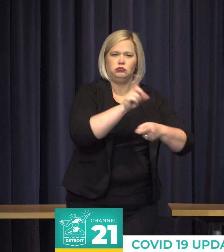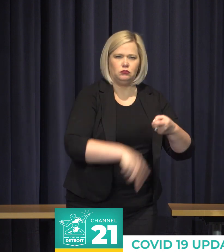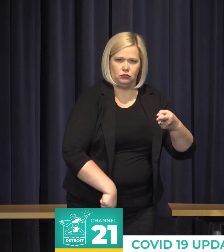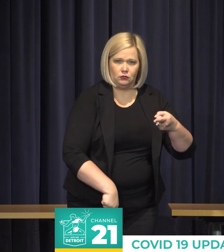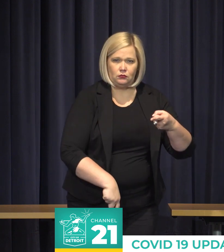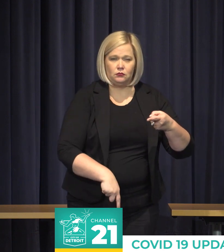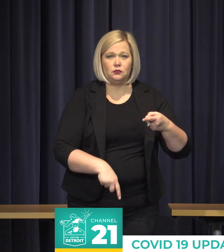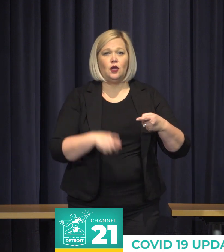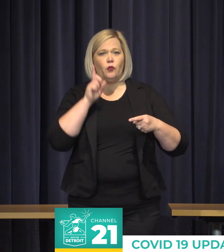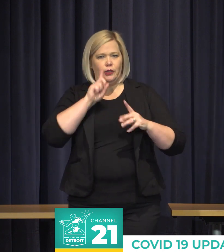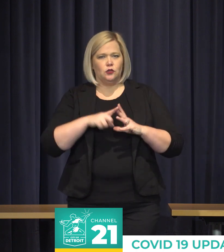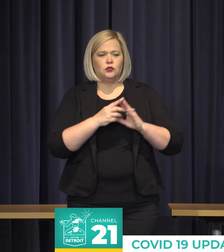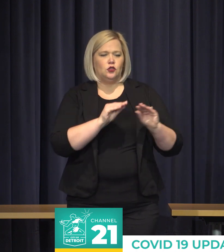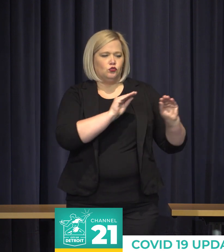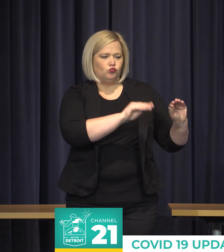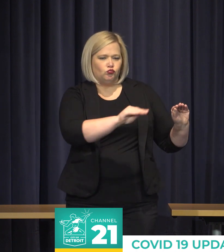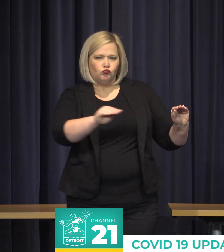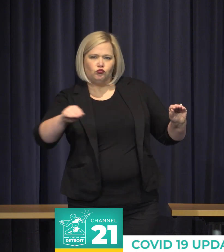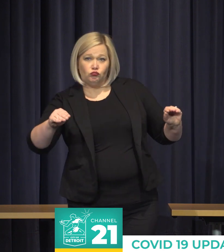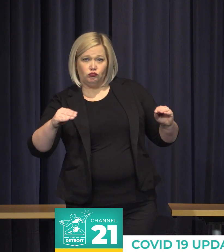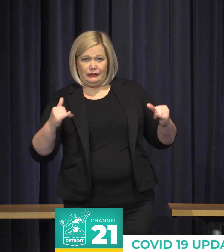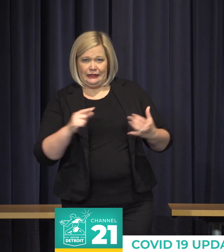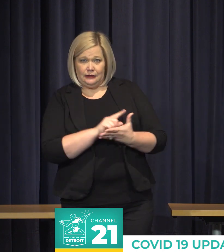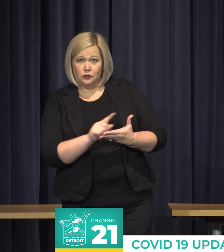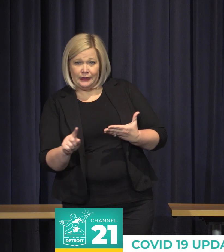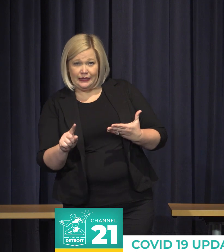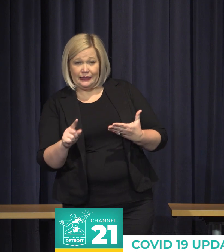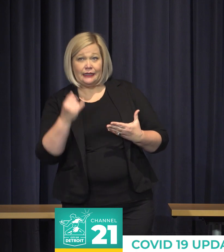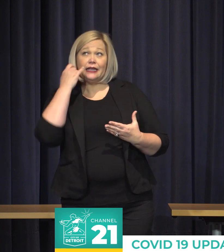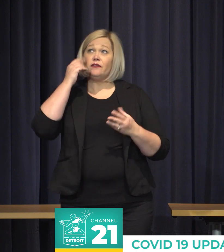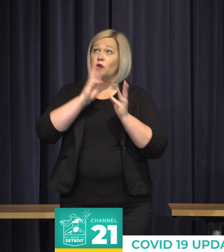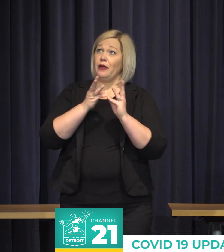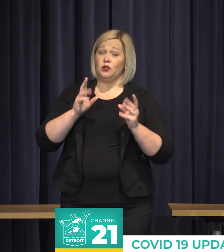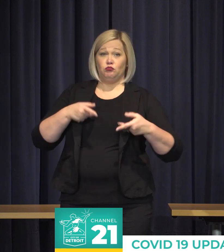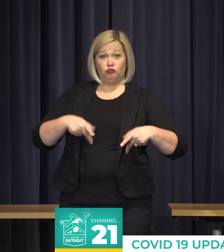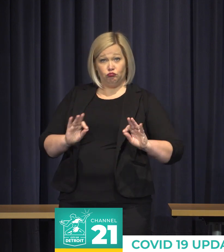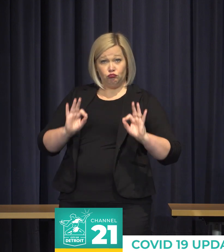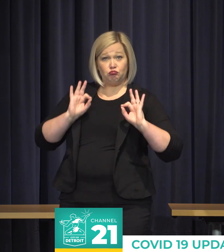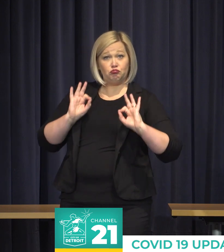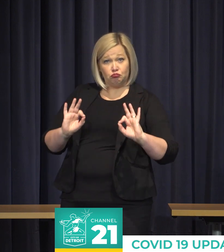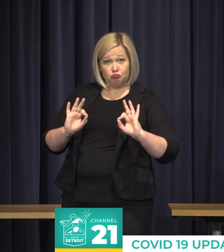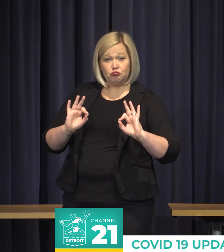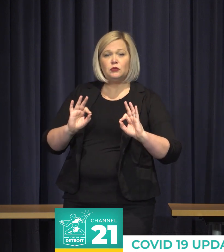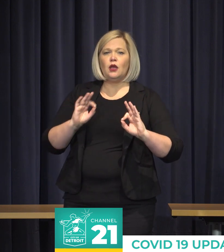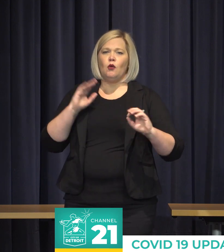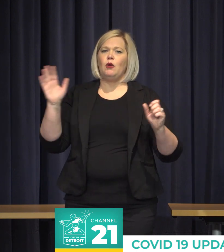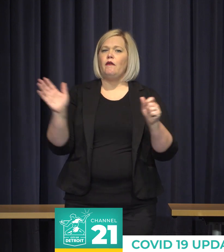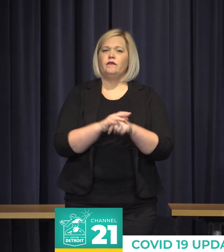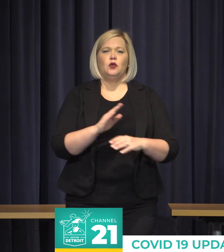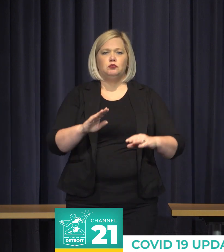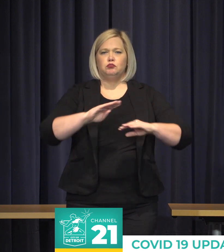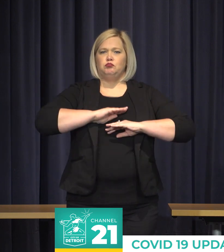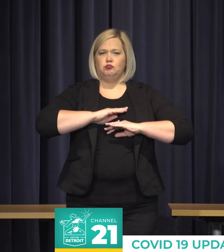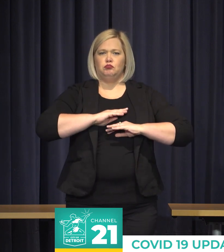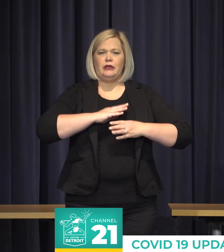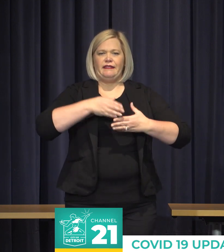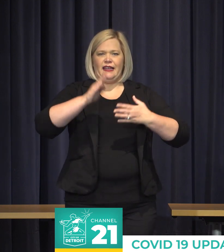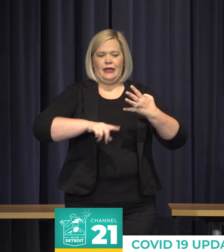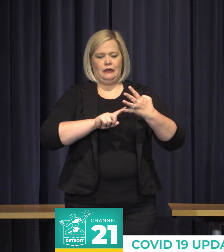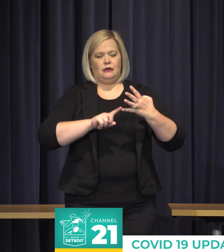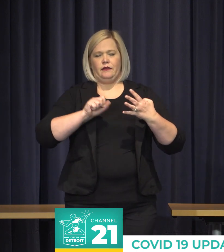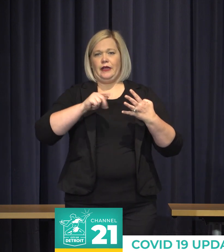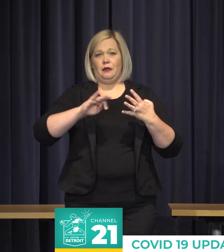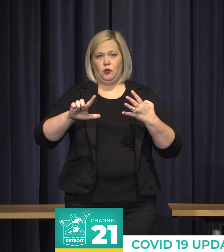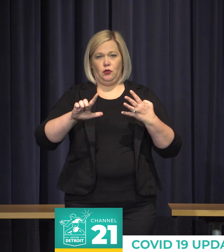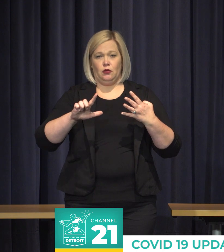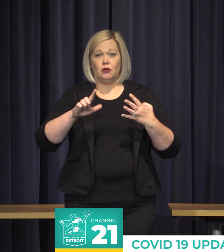start to be installed in the next week, and weather permitting will be fully installed by the end of April. But the last thing